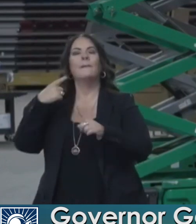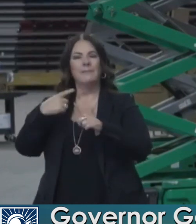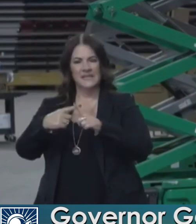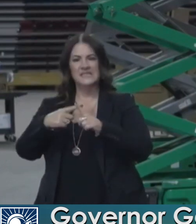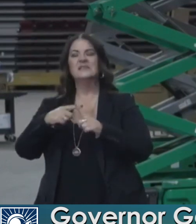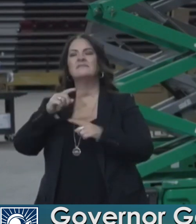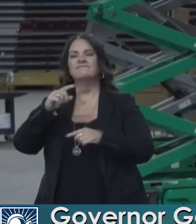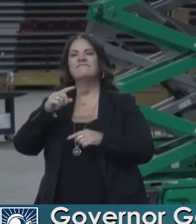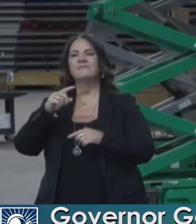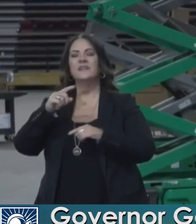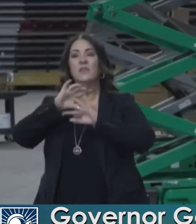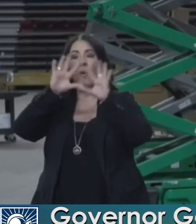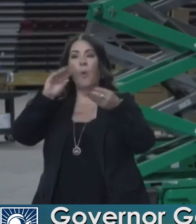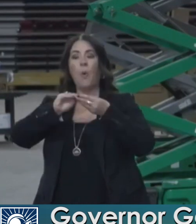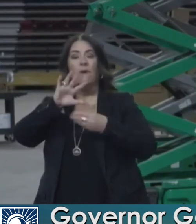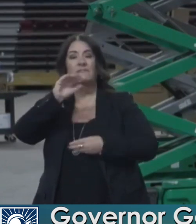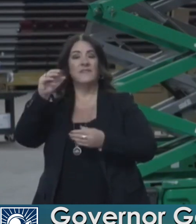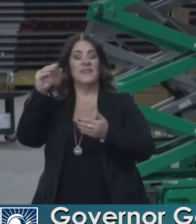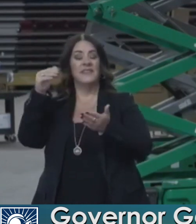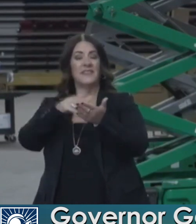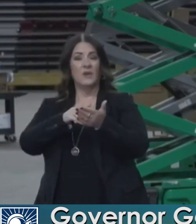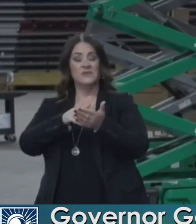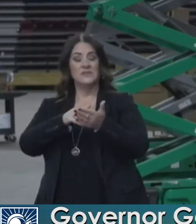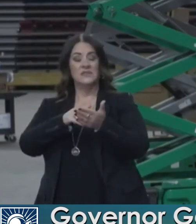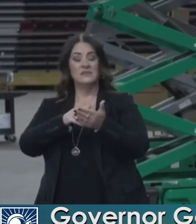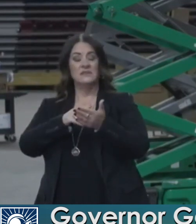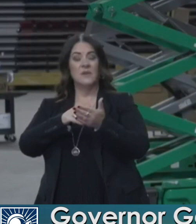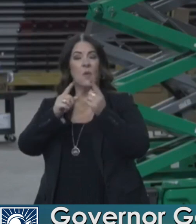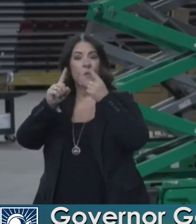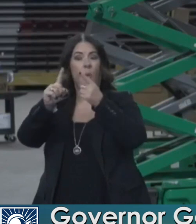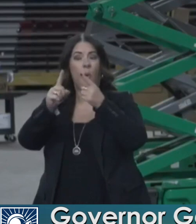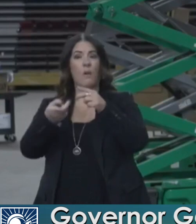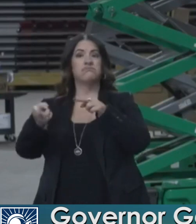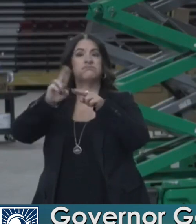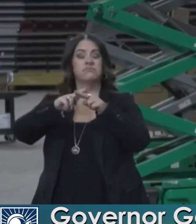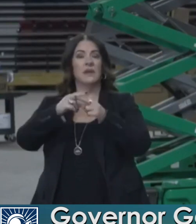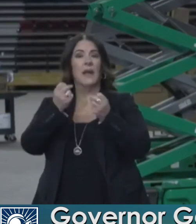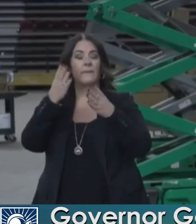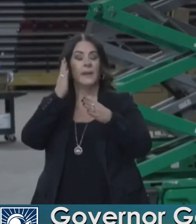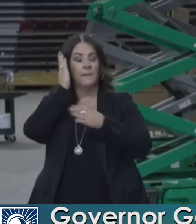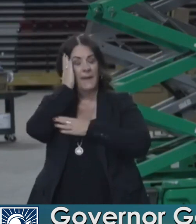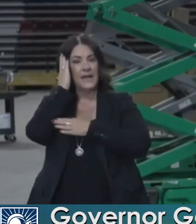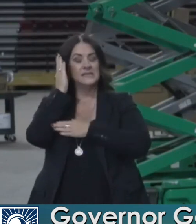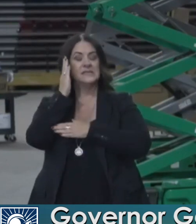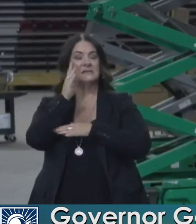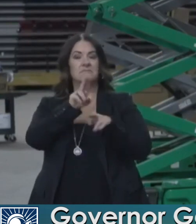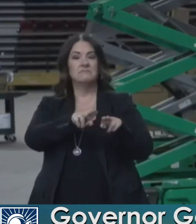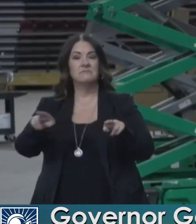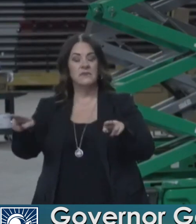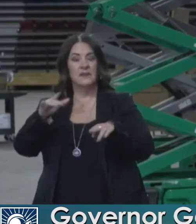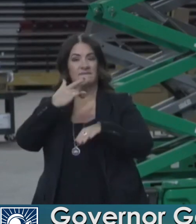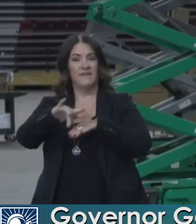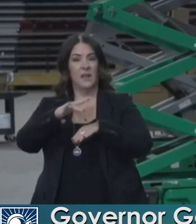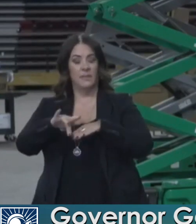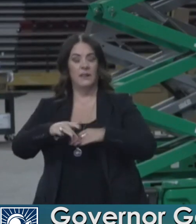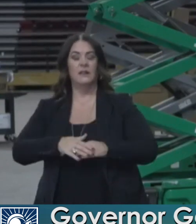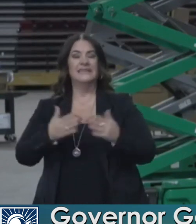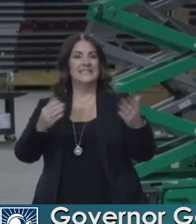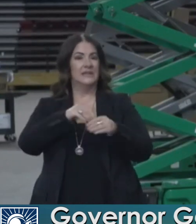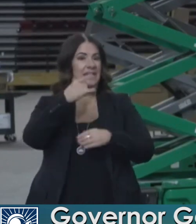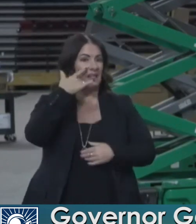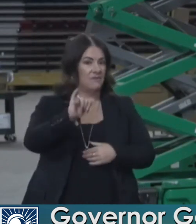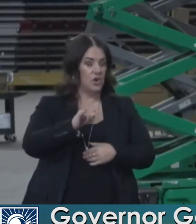one goal, would come from the state working with partners at the local level, 20,000 beds